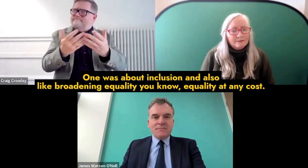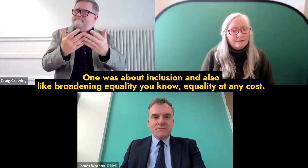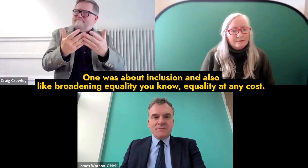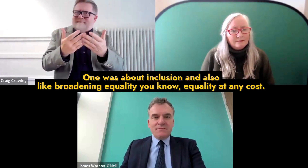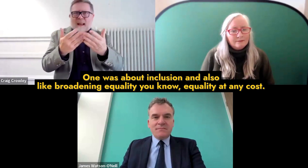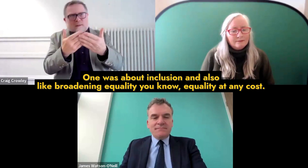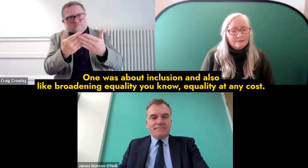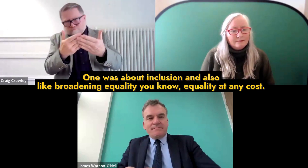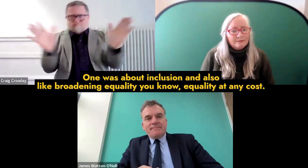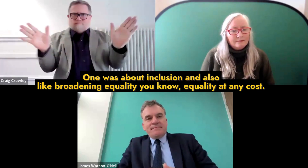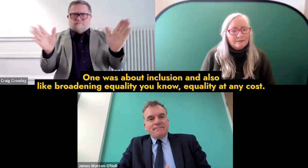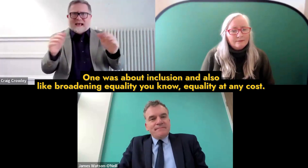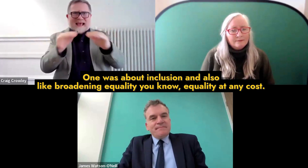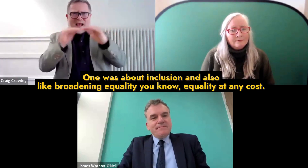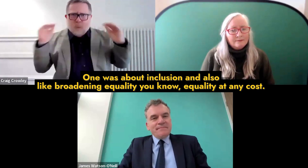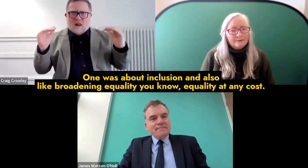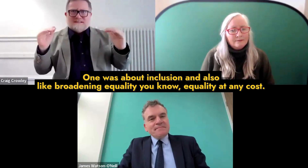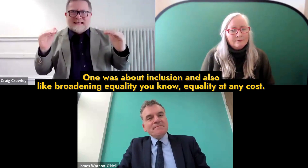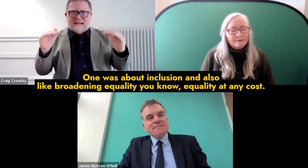and also